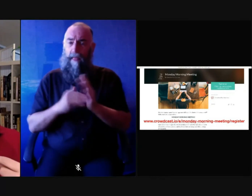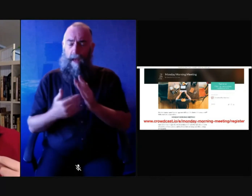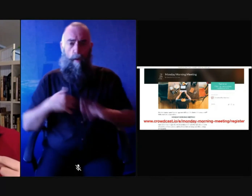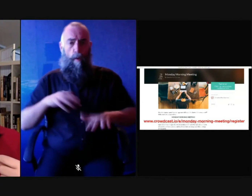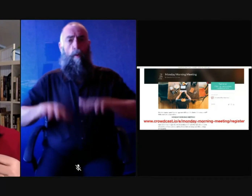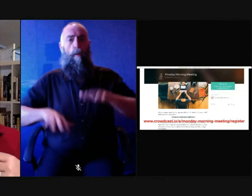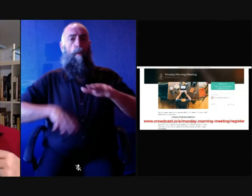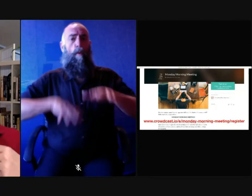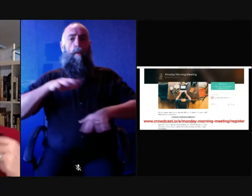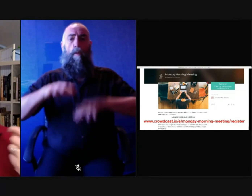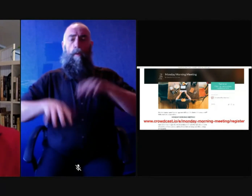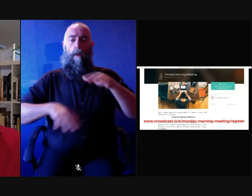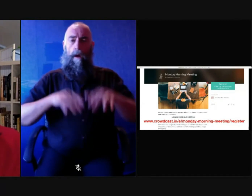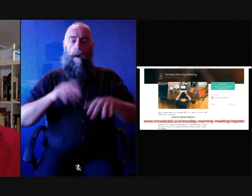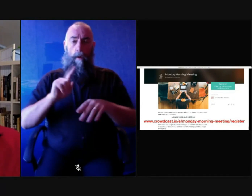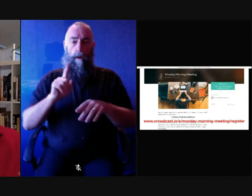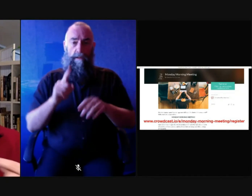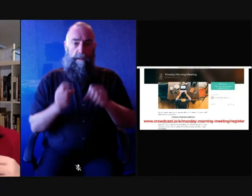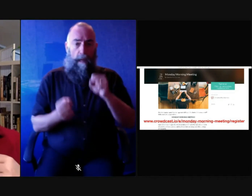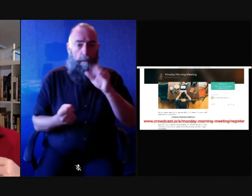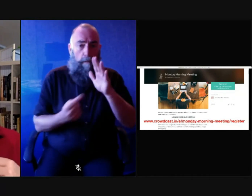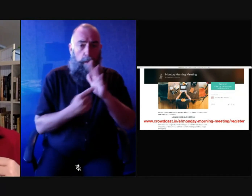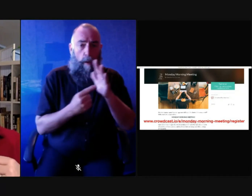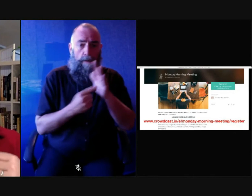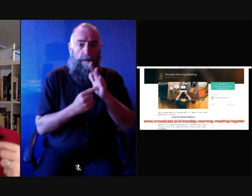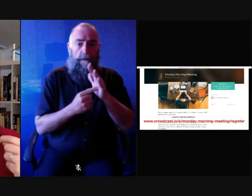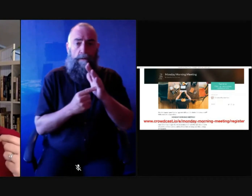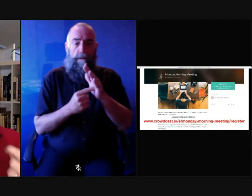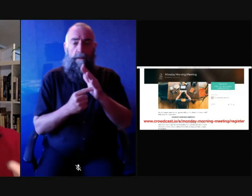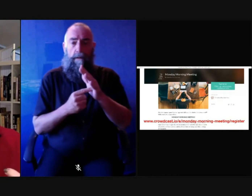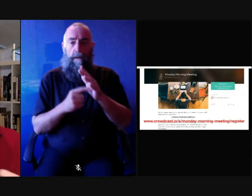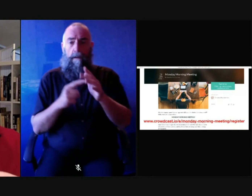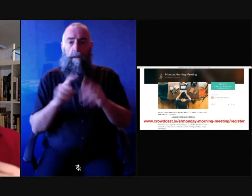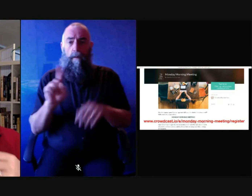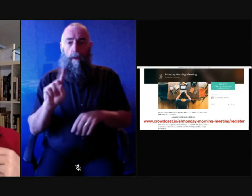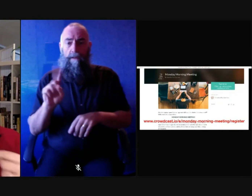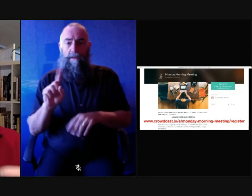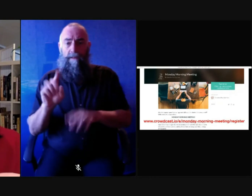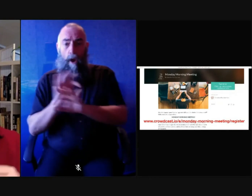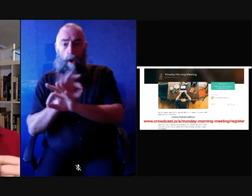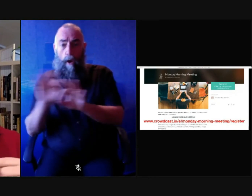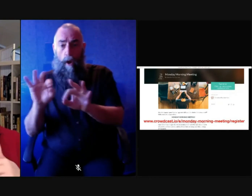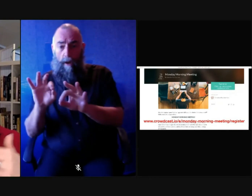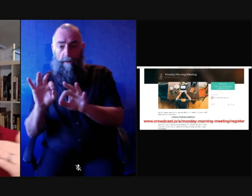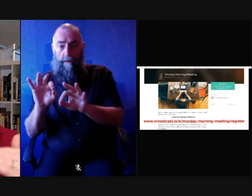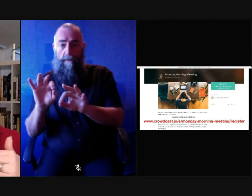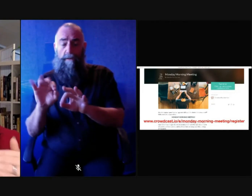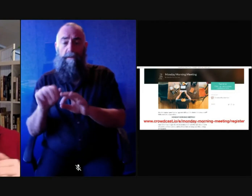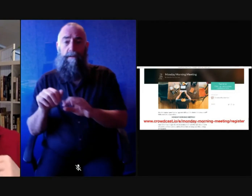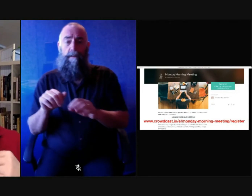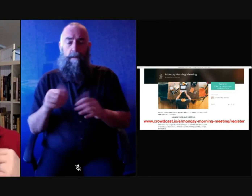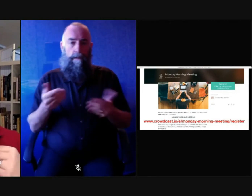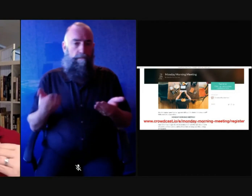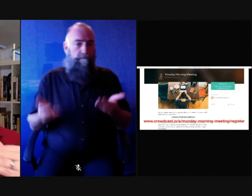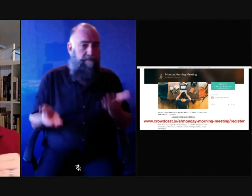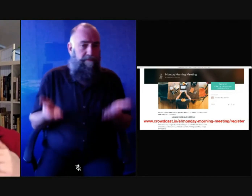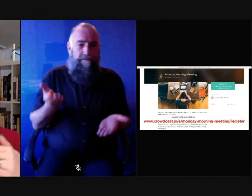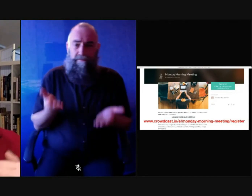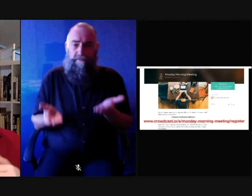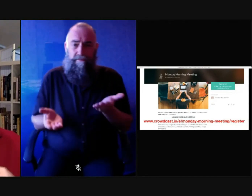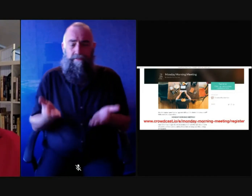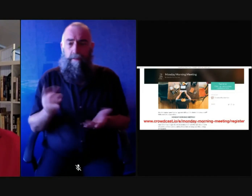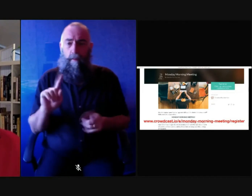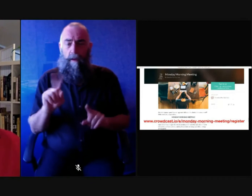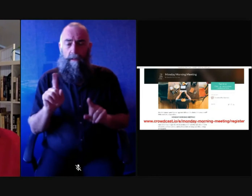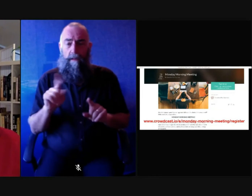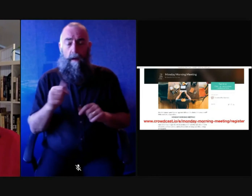what isn't, what's a priority, what's urgent, what isn't. I certainly feel for myself that some of my abilities